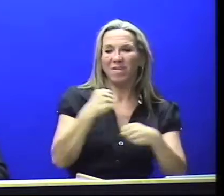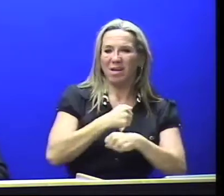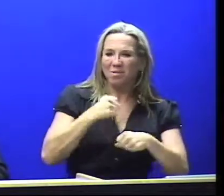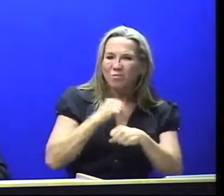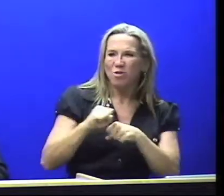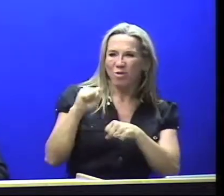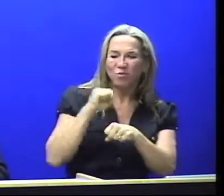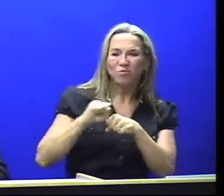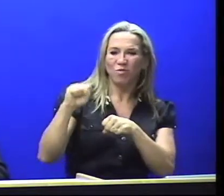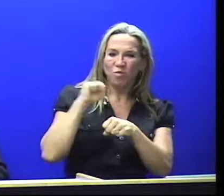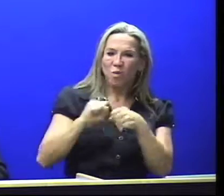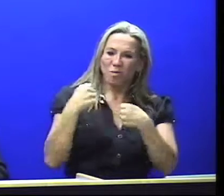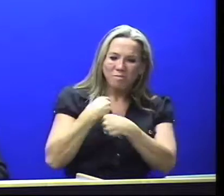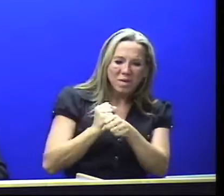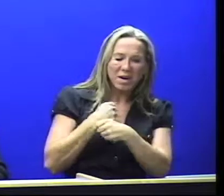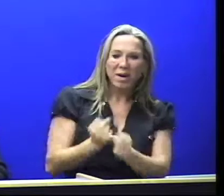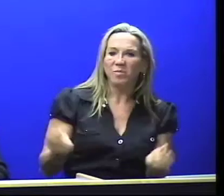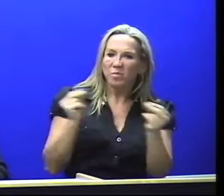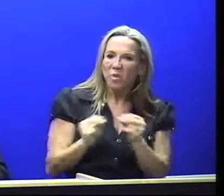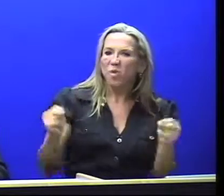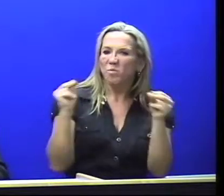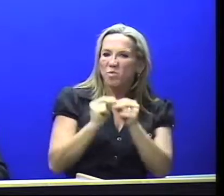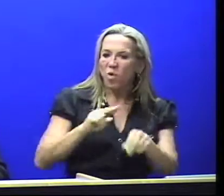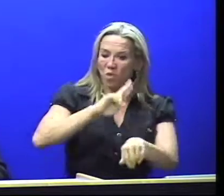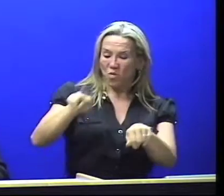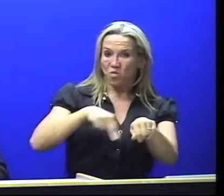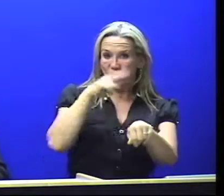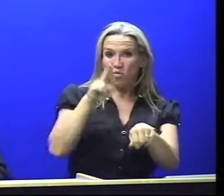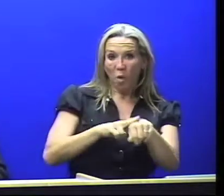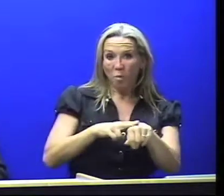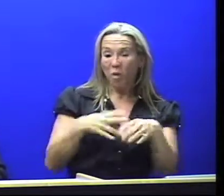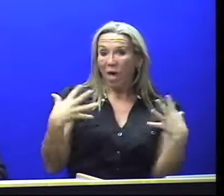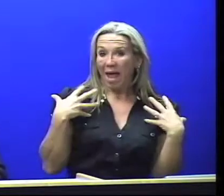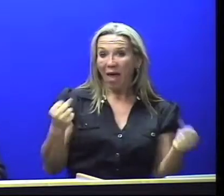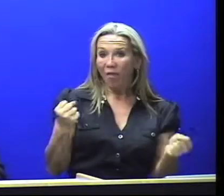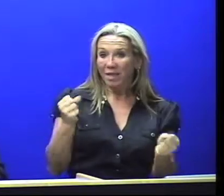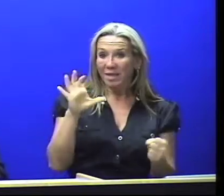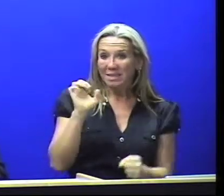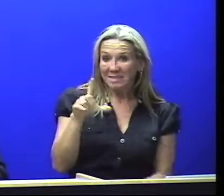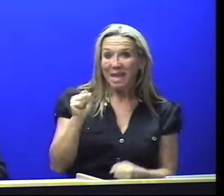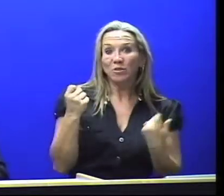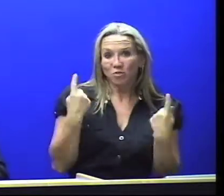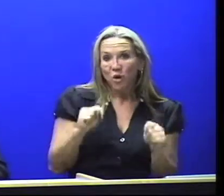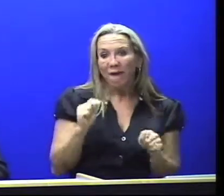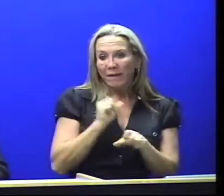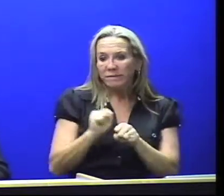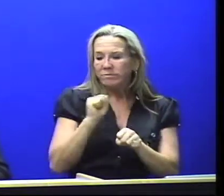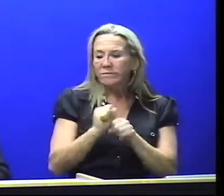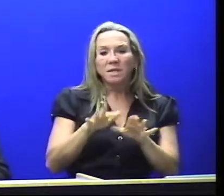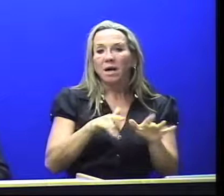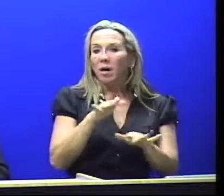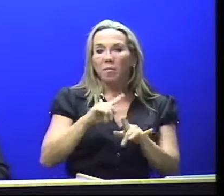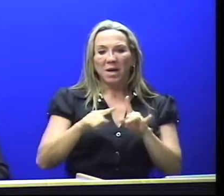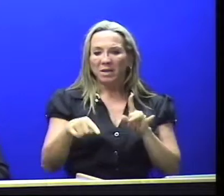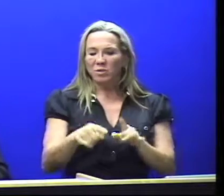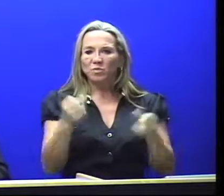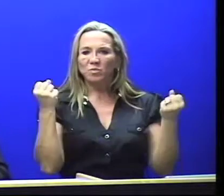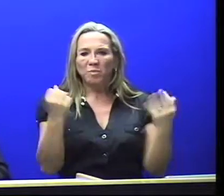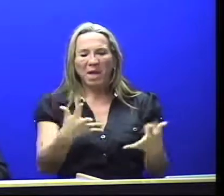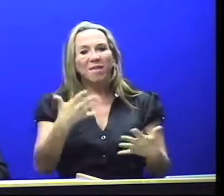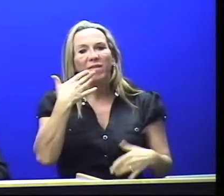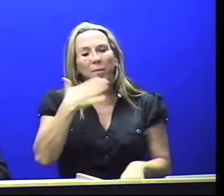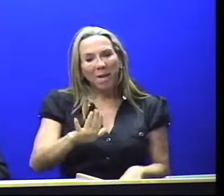make more and more normal, healthy cells for your body. And because of that, and because it